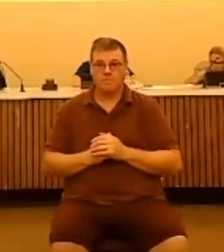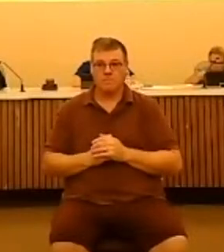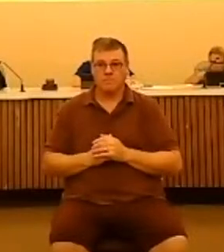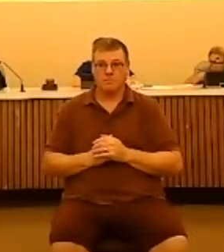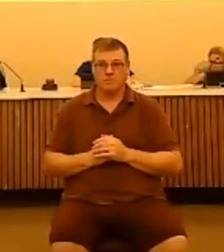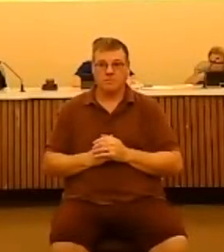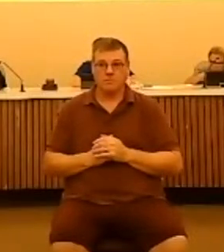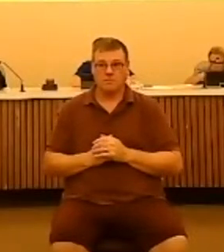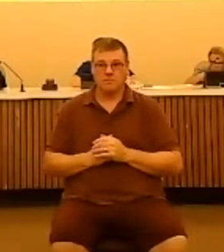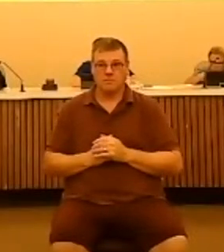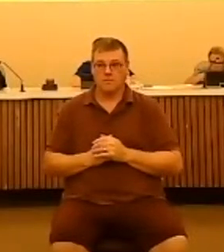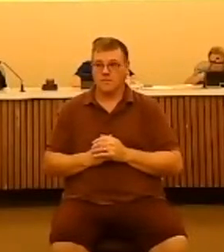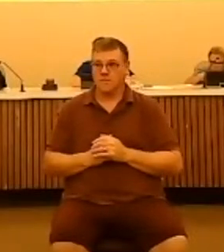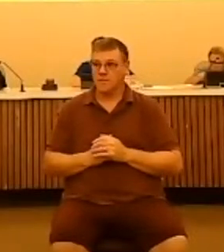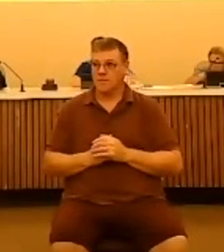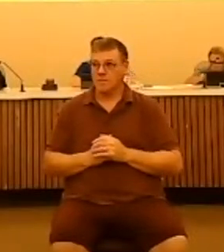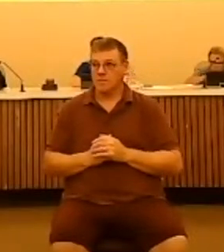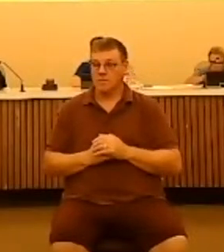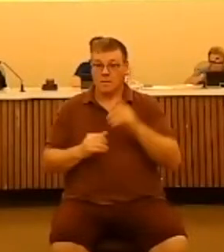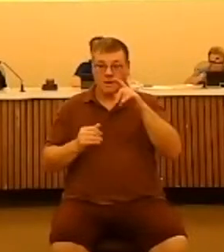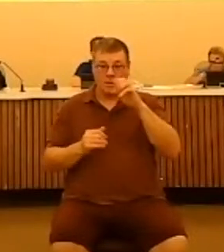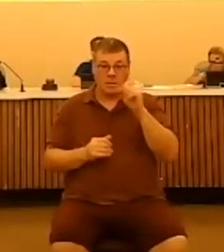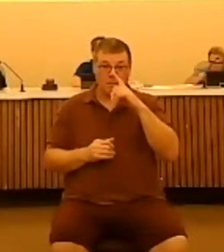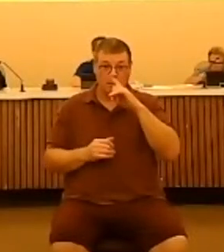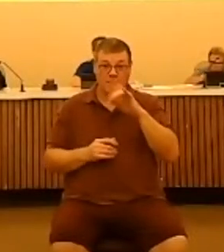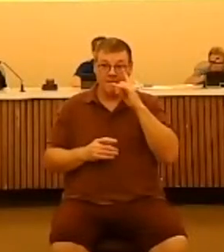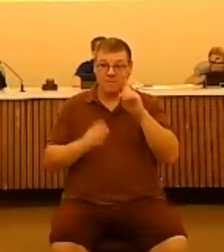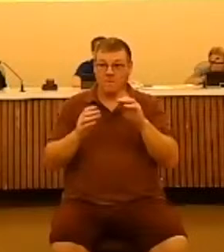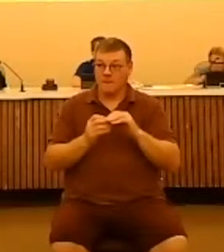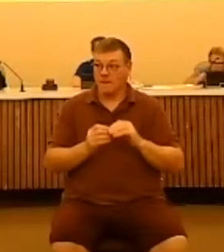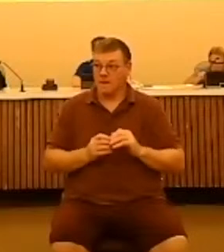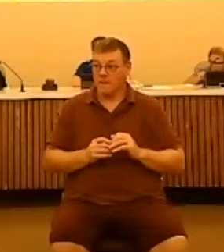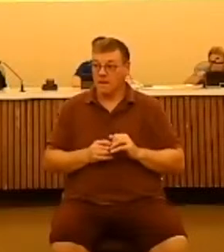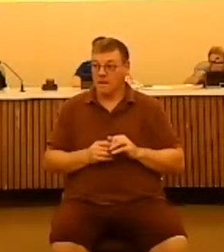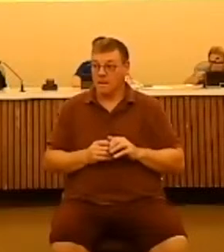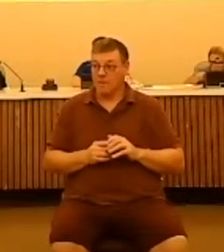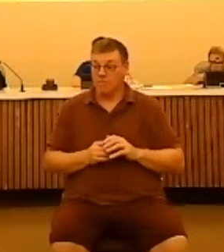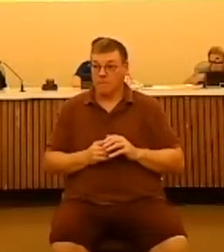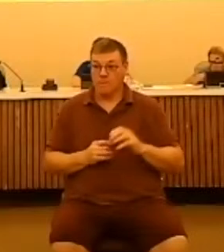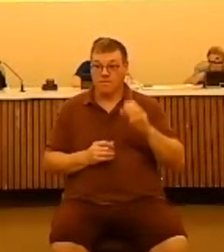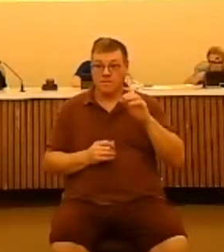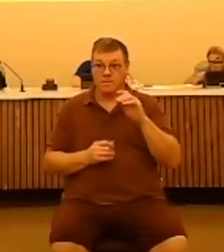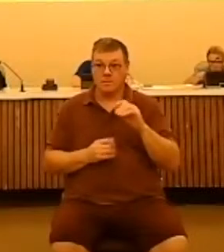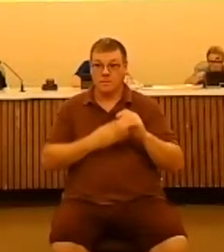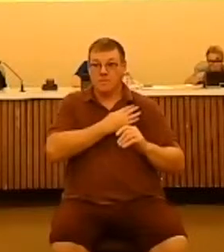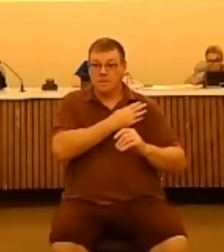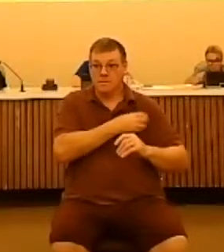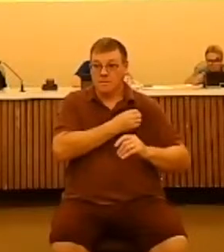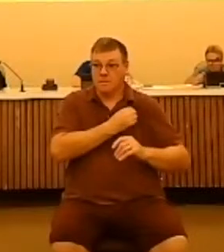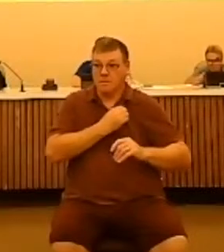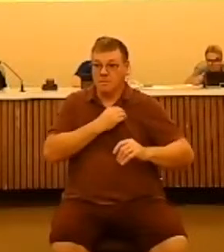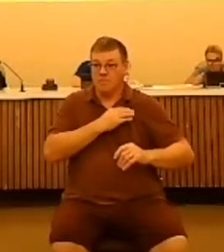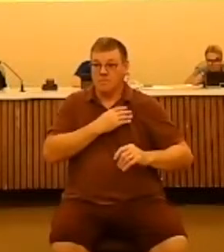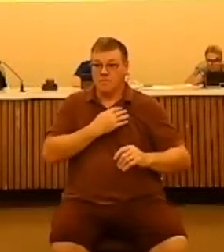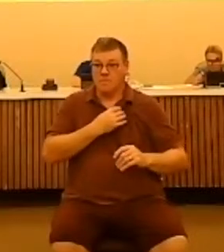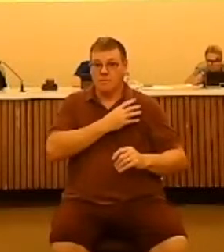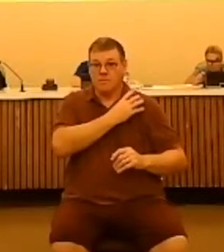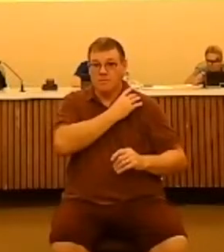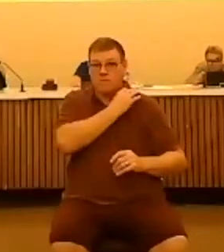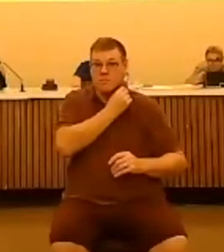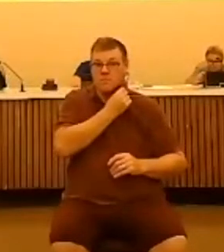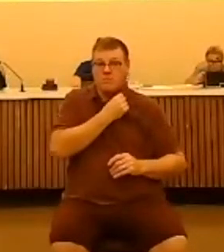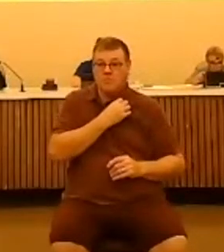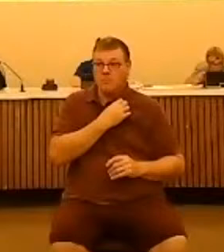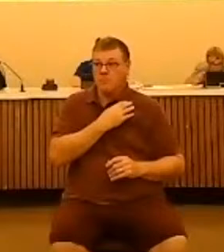chance, so. Okay. Can I, Oh, sorry. Let her